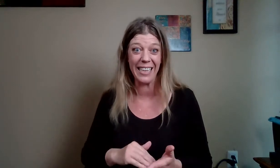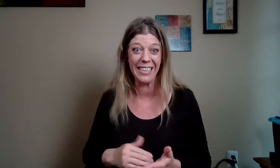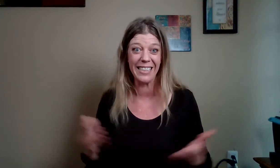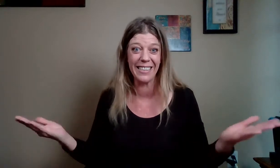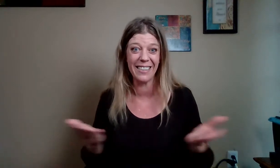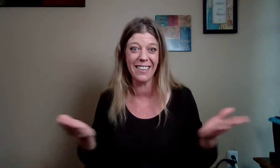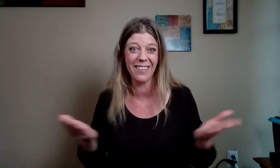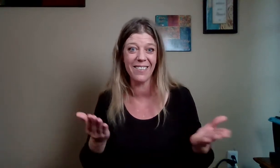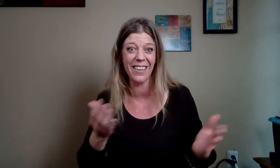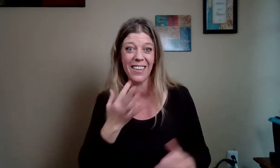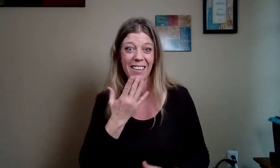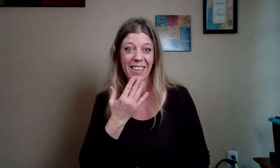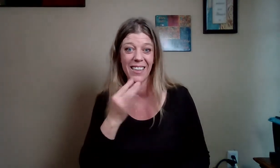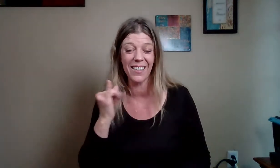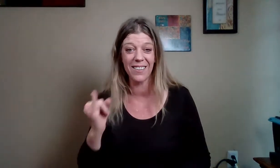Again.